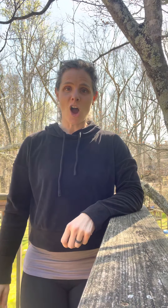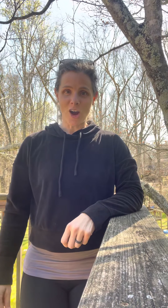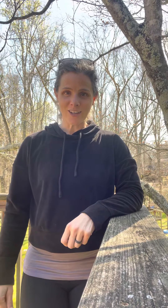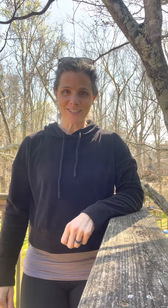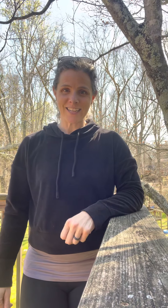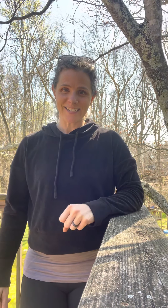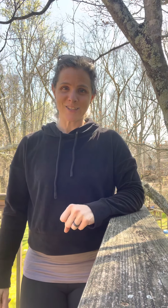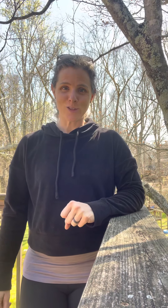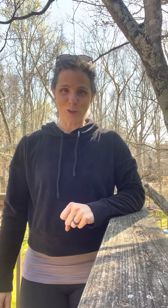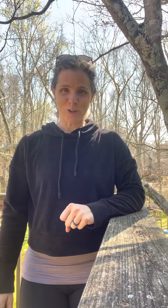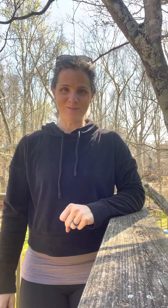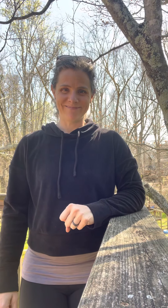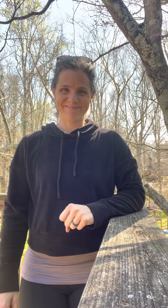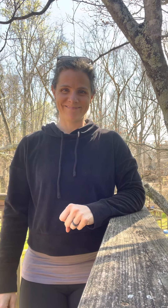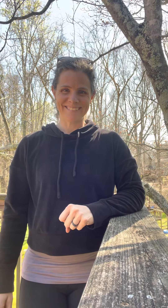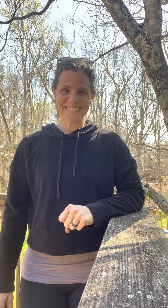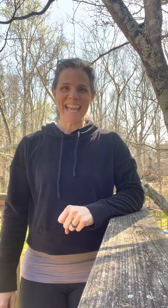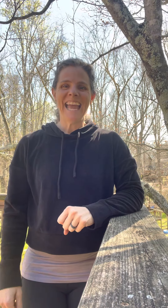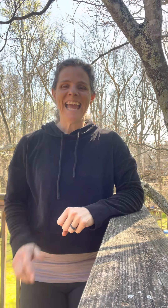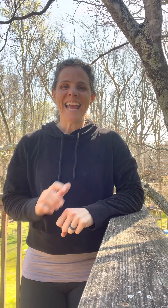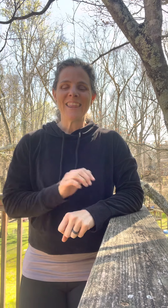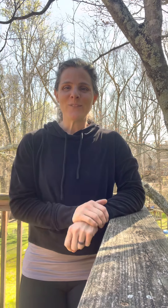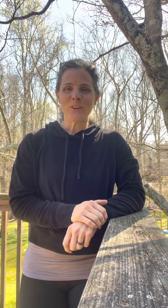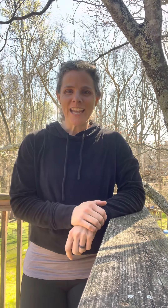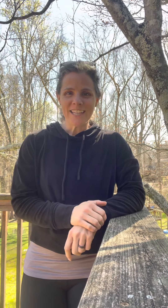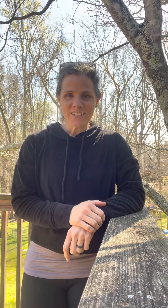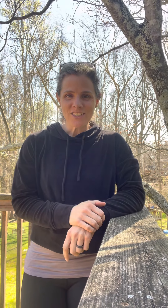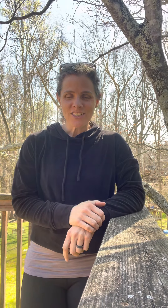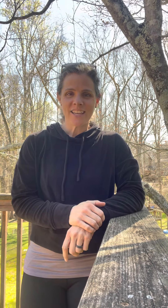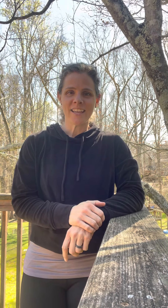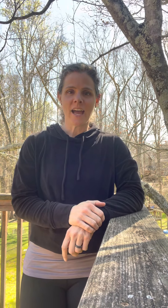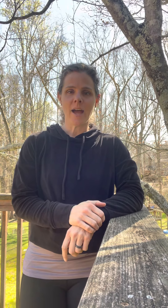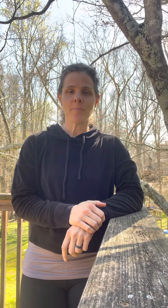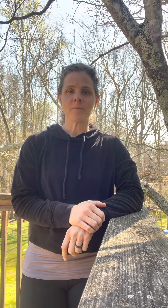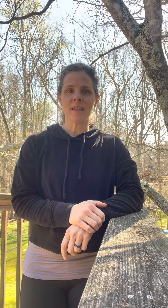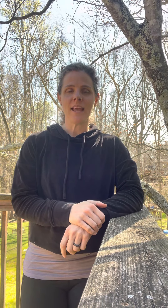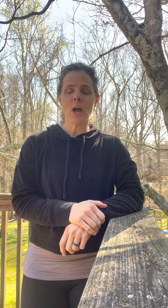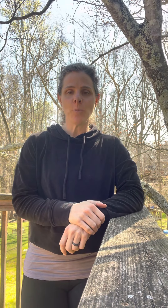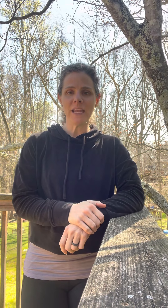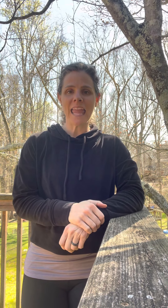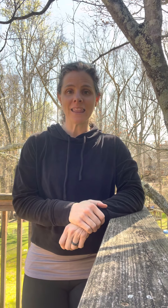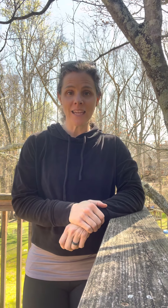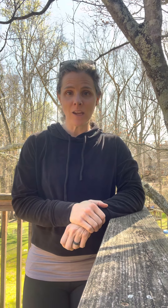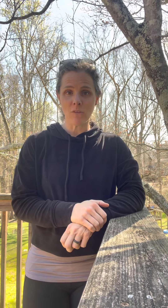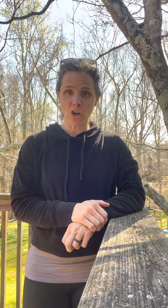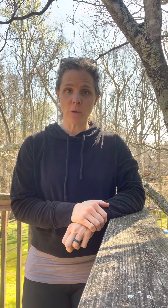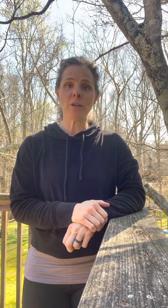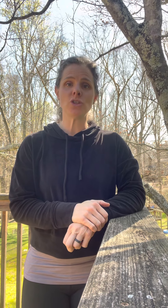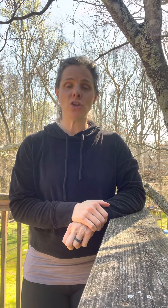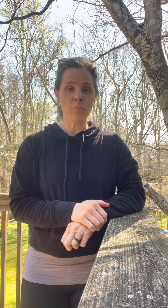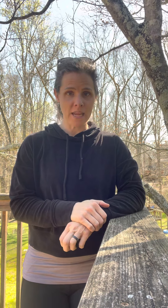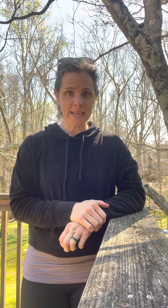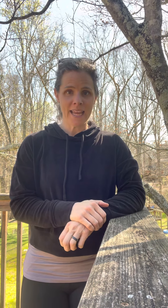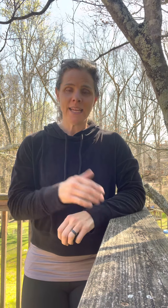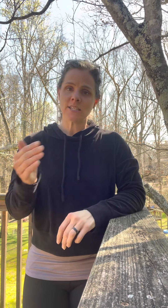Antarctic circle. And then for English, the helping and linking verb to be. So